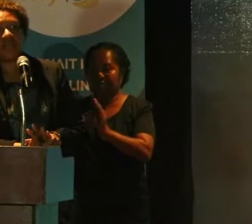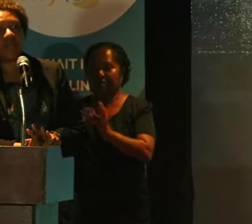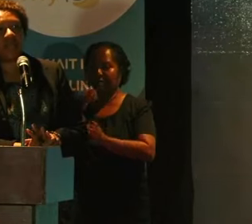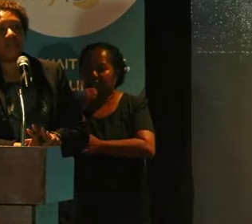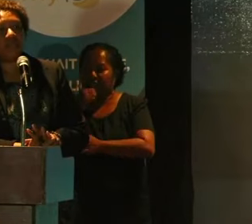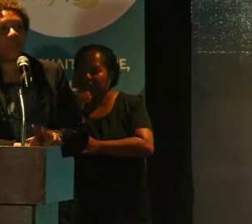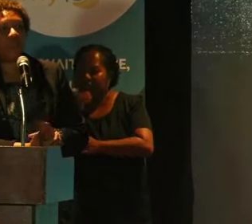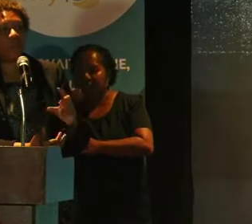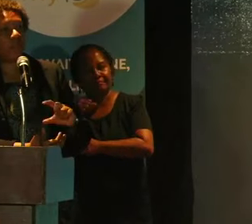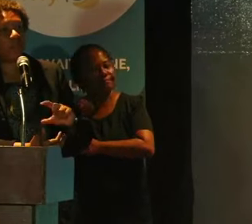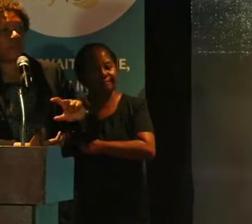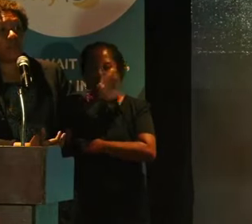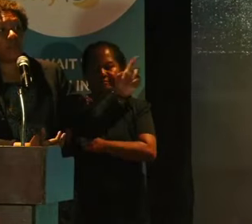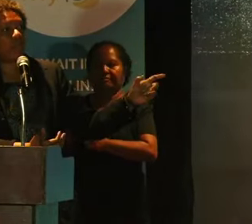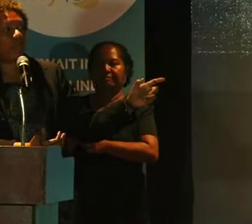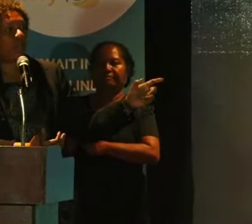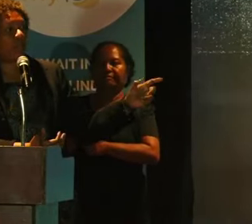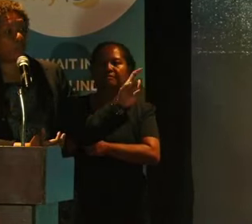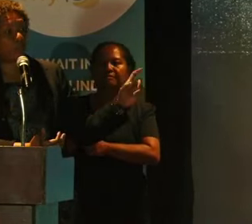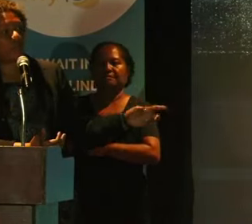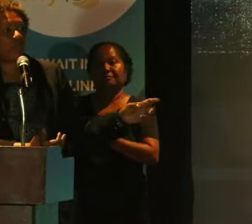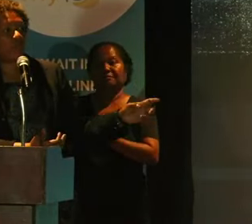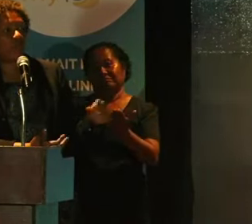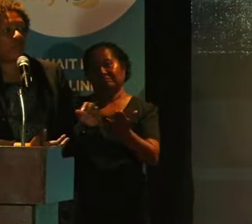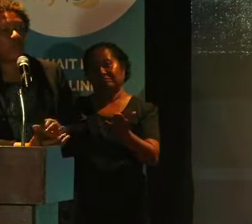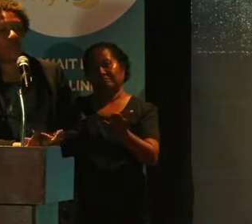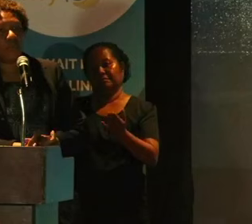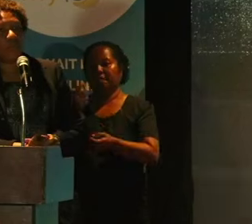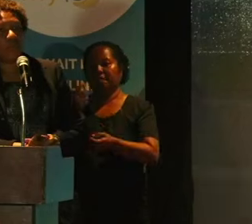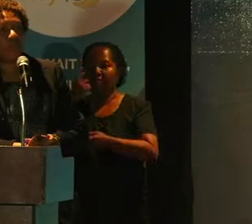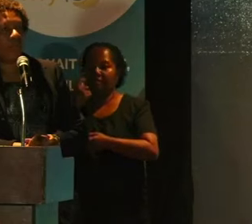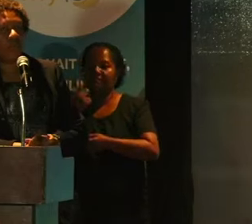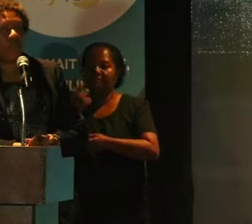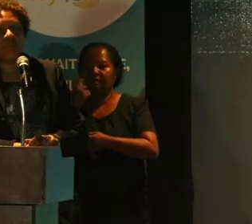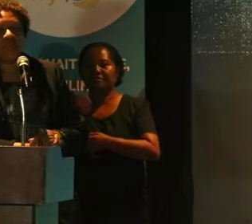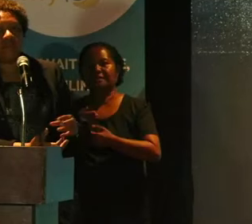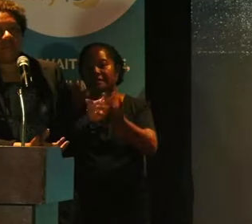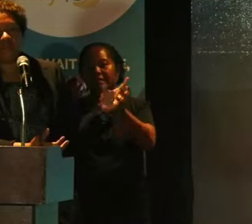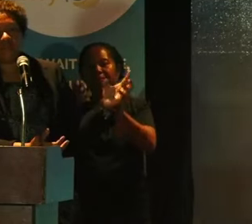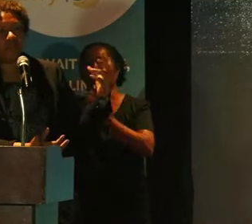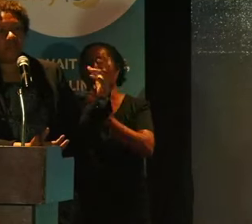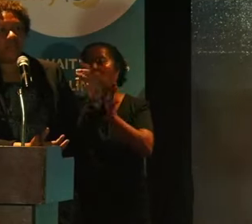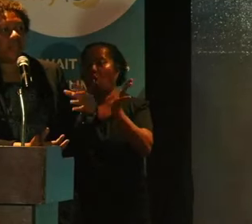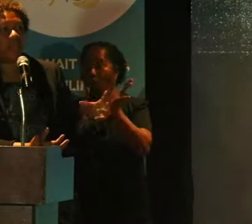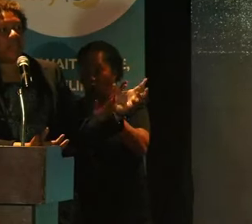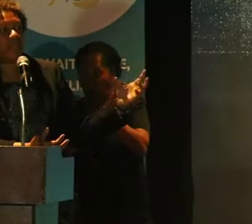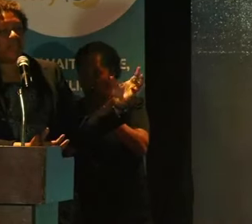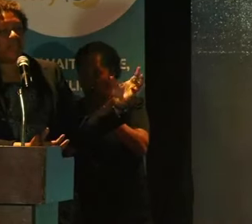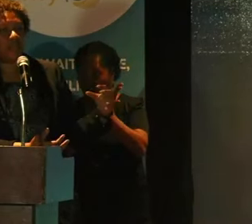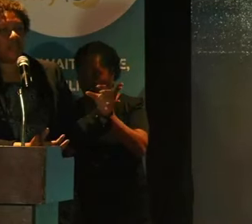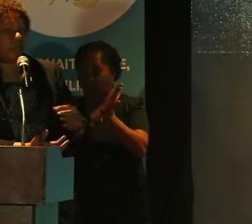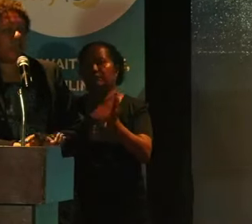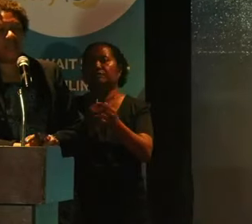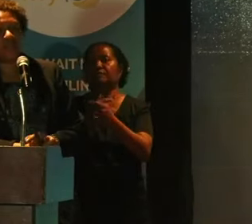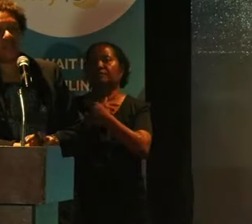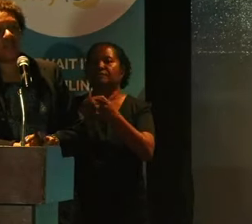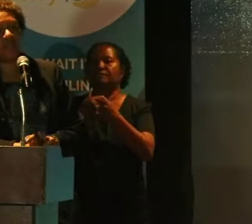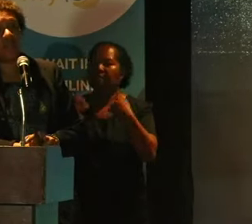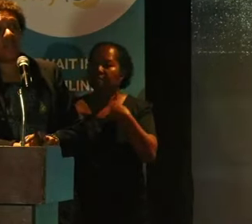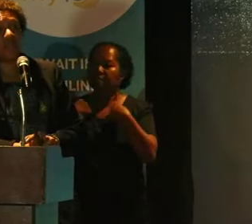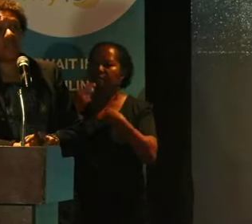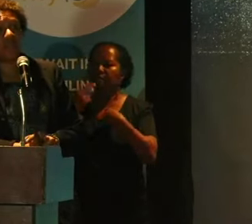we've held, we haven't been able to get off the line to prosecute. So we have confiscated liquor exhibits